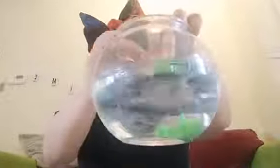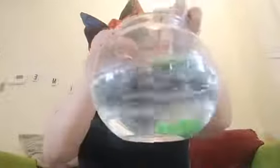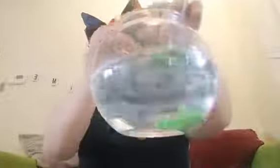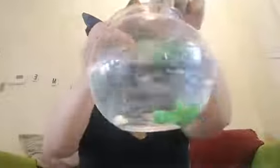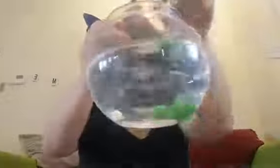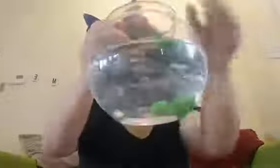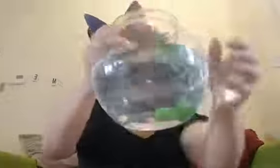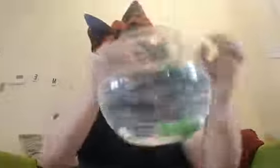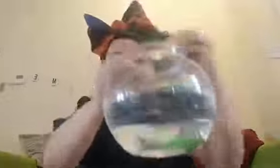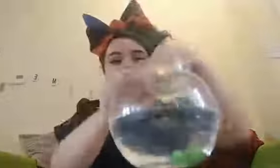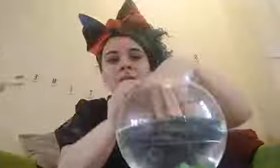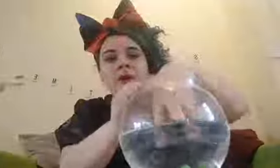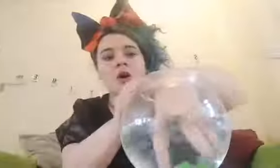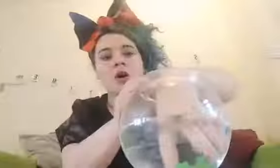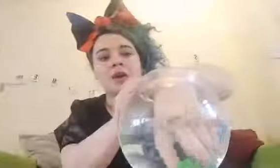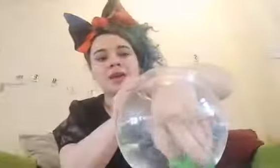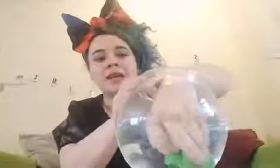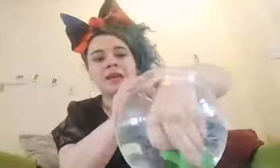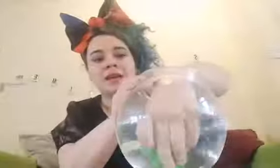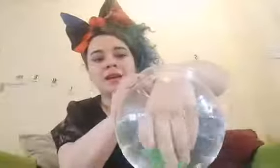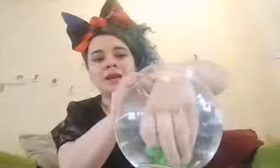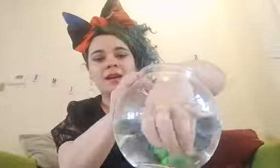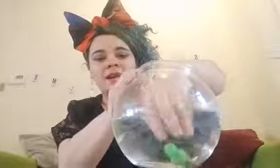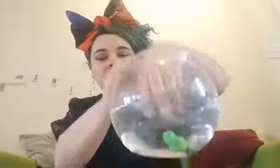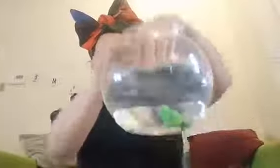"Blump! Come on in."